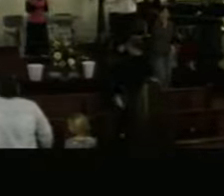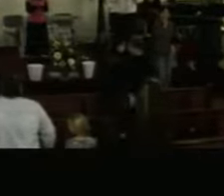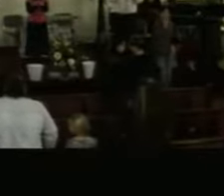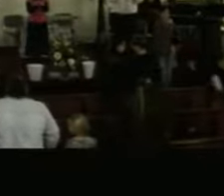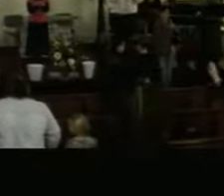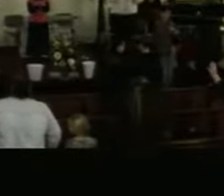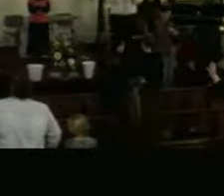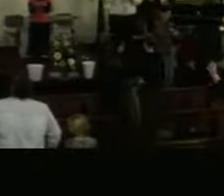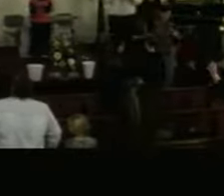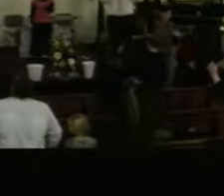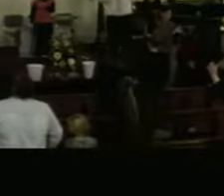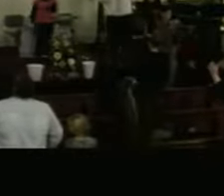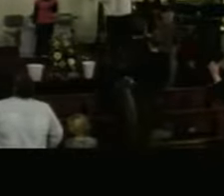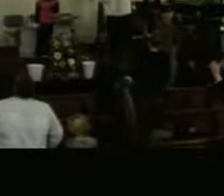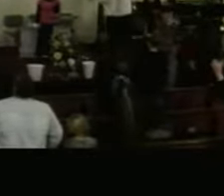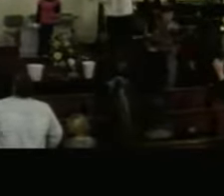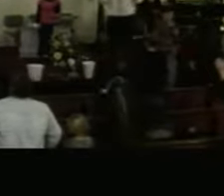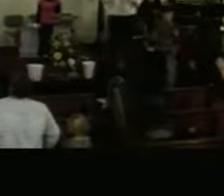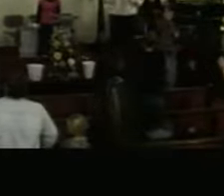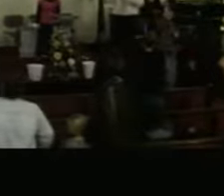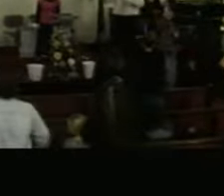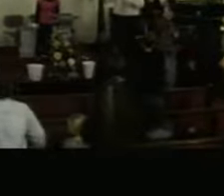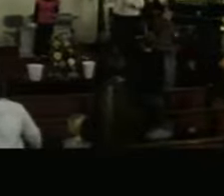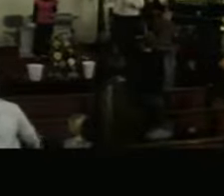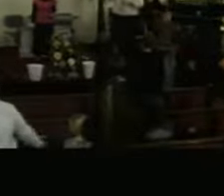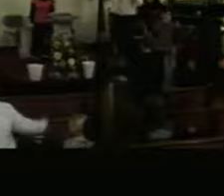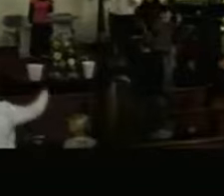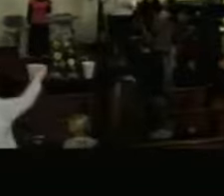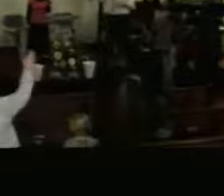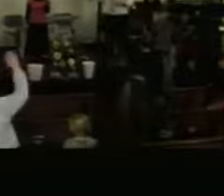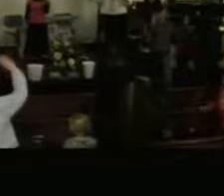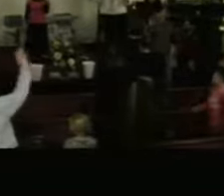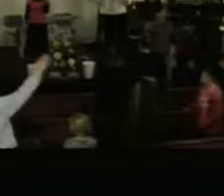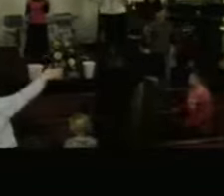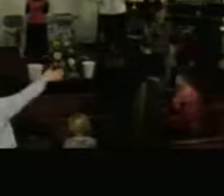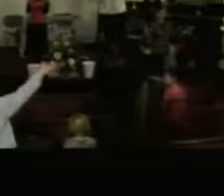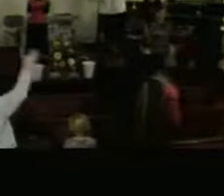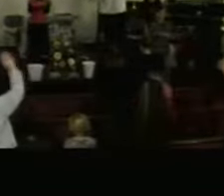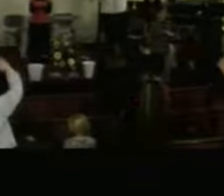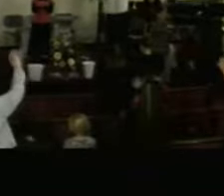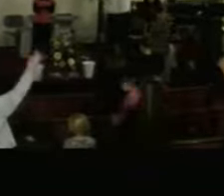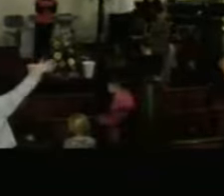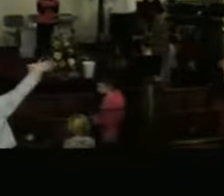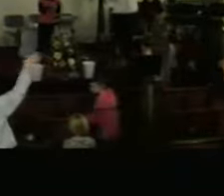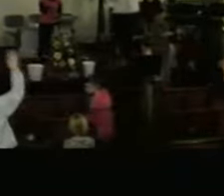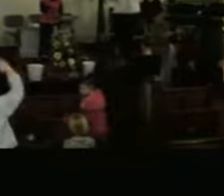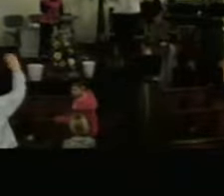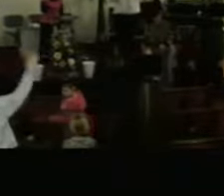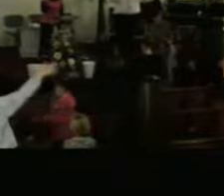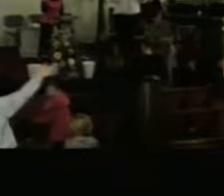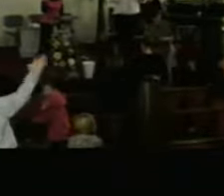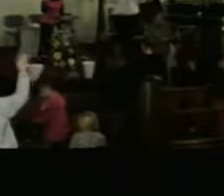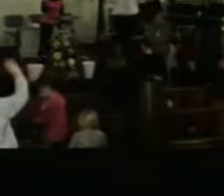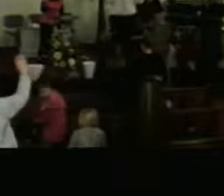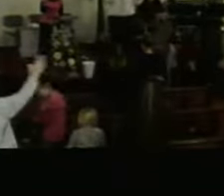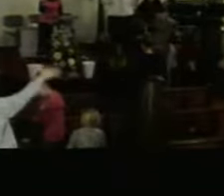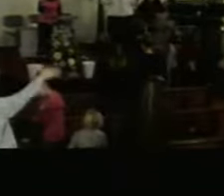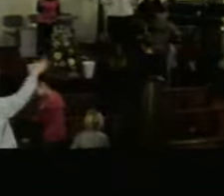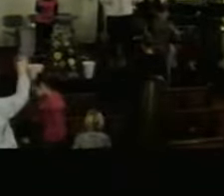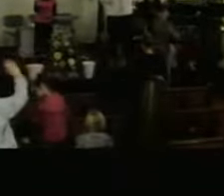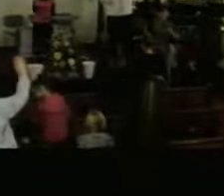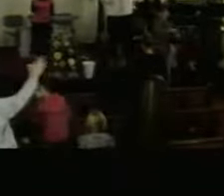Out of the darkness you shine. Out of the ashes we rise. There's no one.